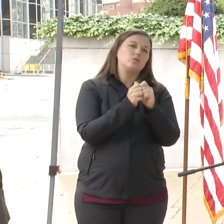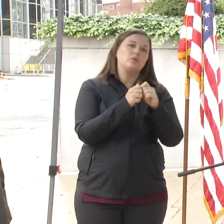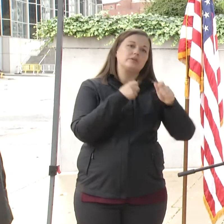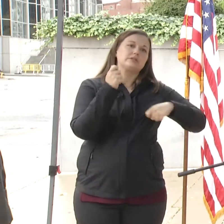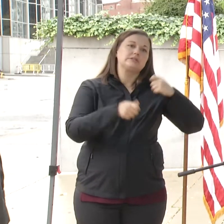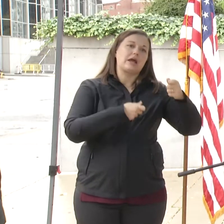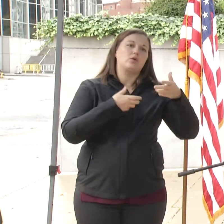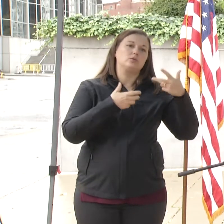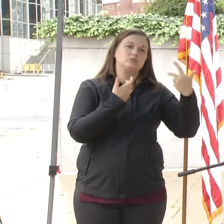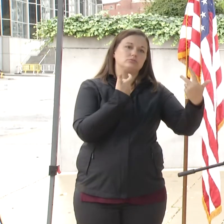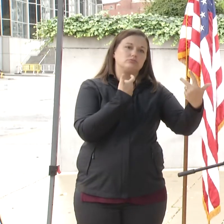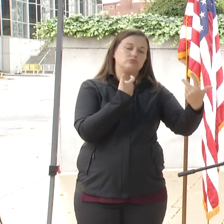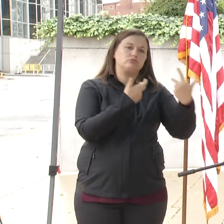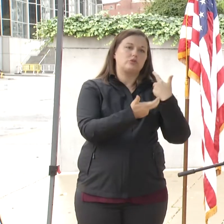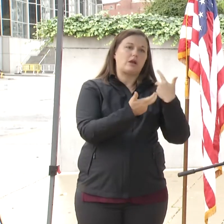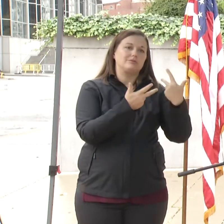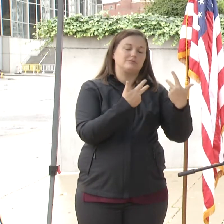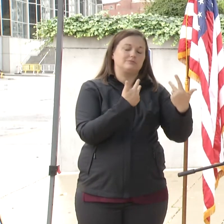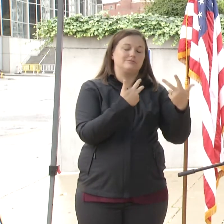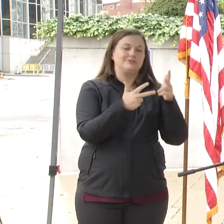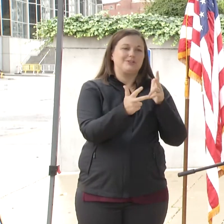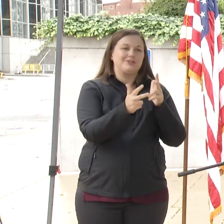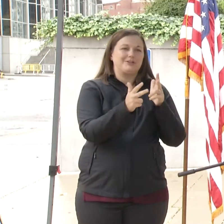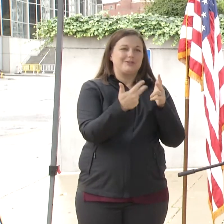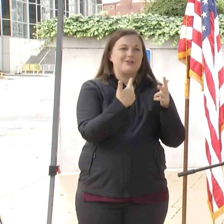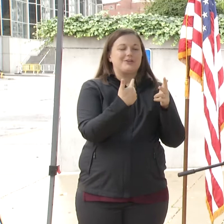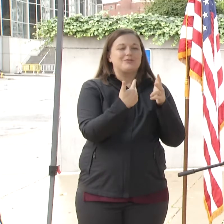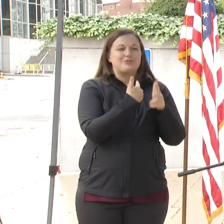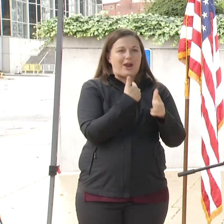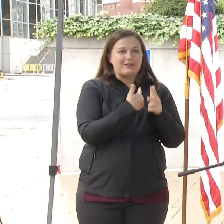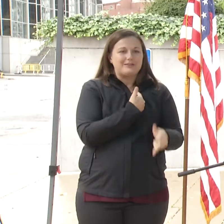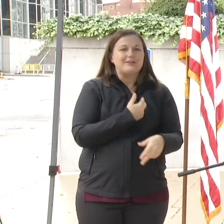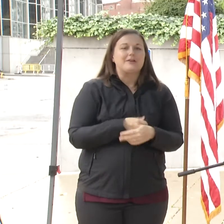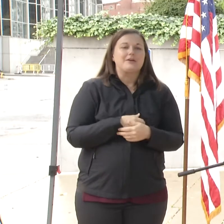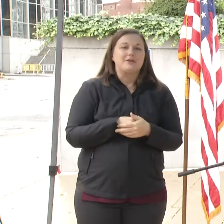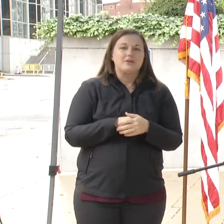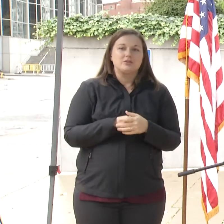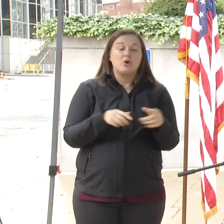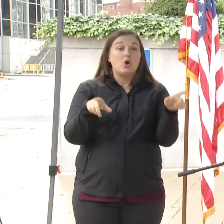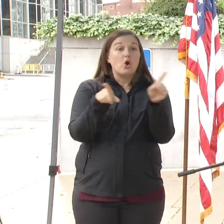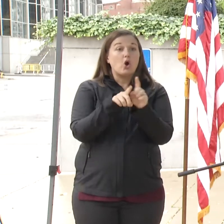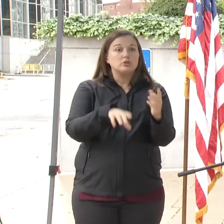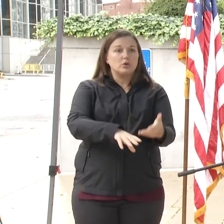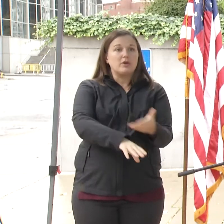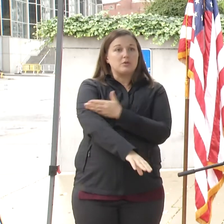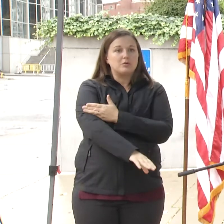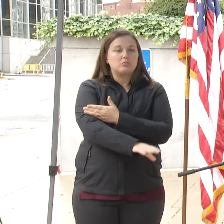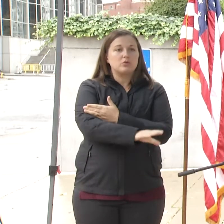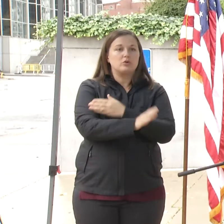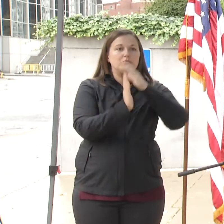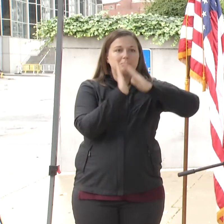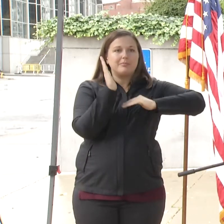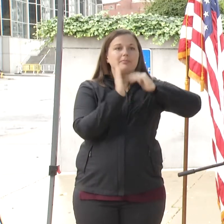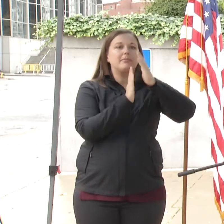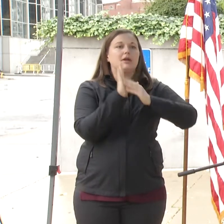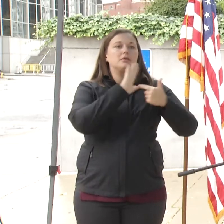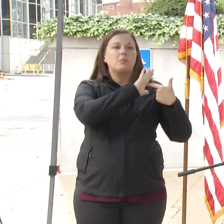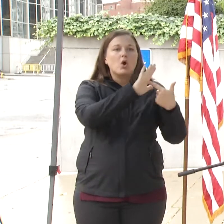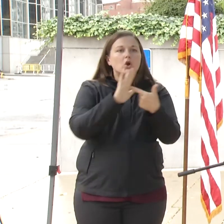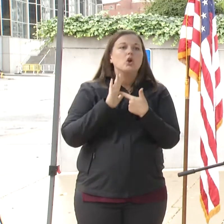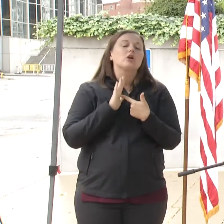The project also features improved signing and pavement marking, curb and sidewalk restoration, as well